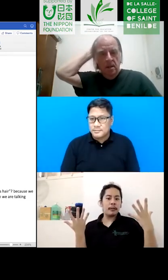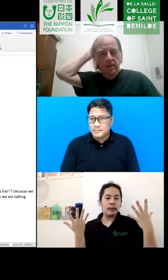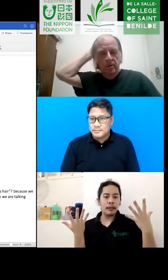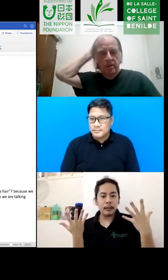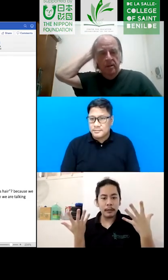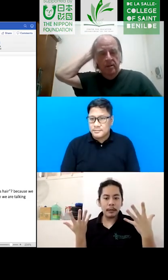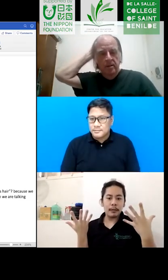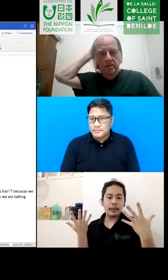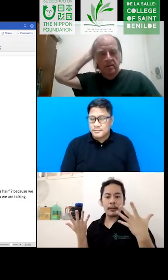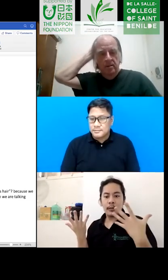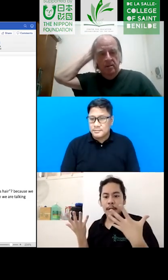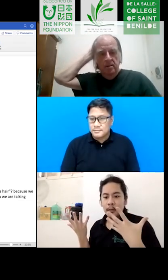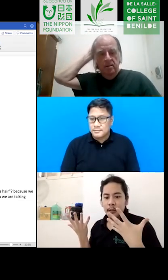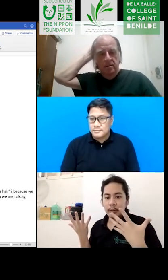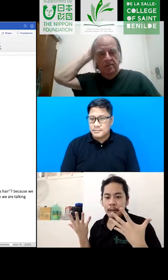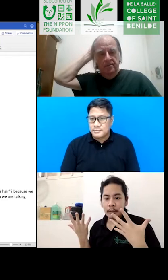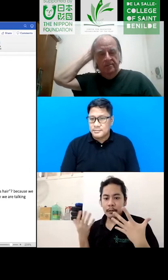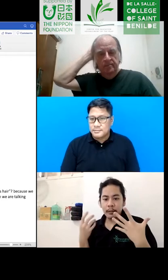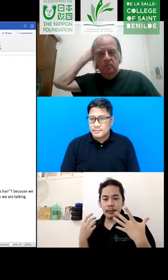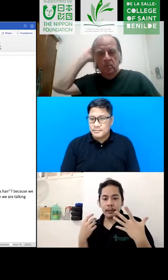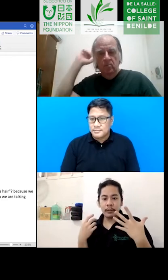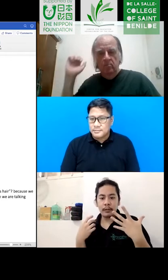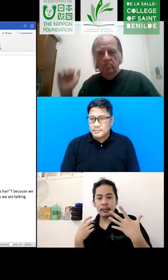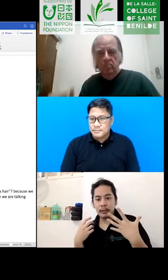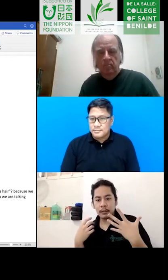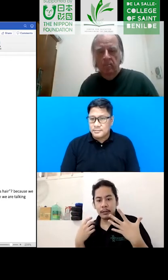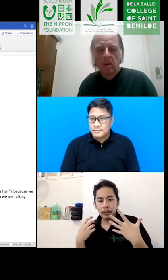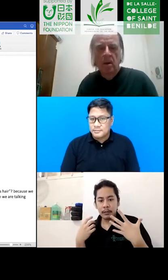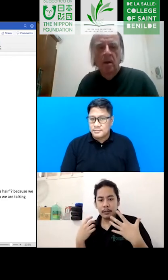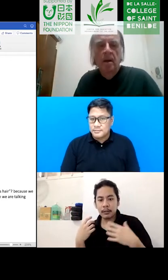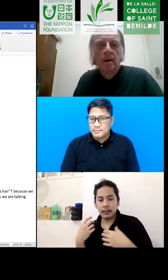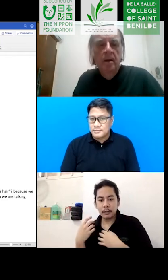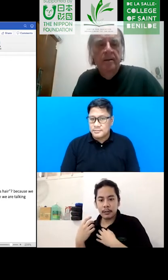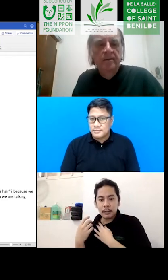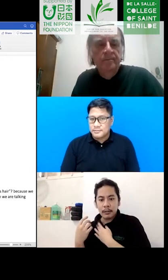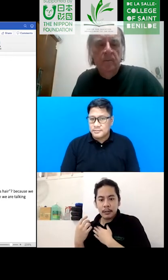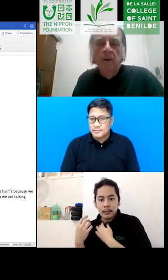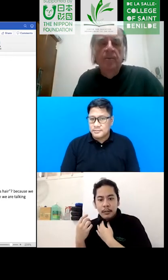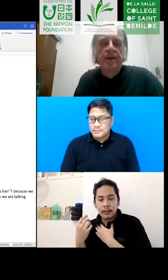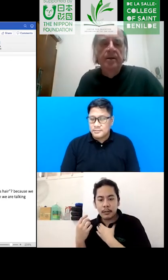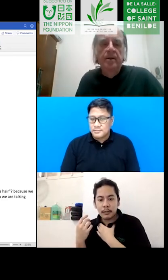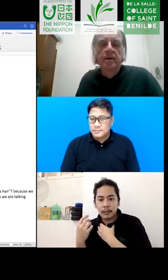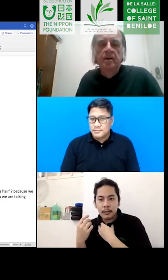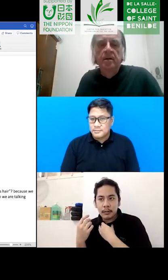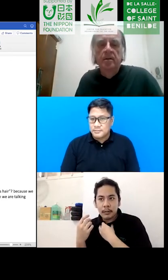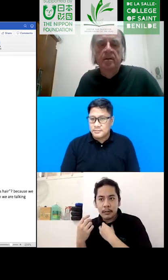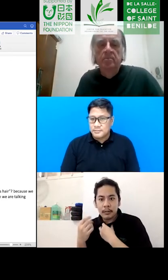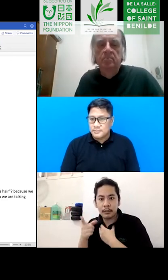So, in terms it, of the placement and the lines in between each sign, then, if I'm going it'll to be,